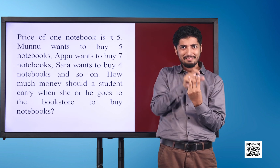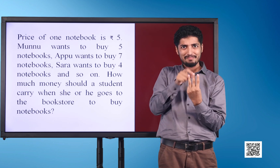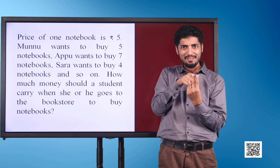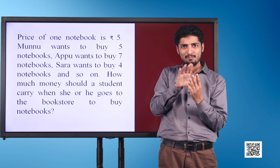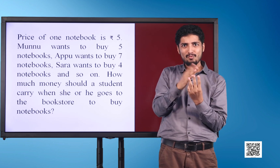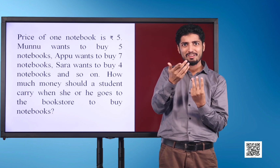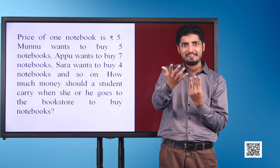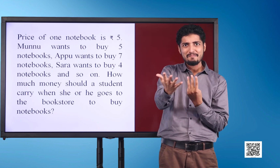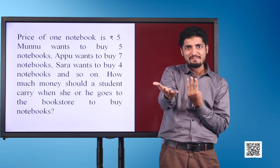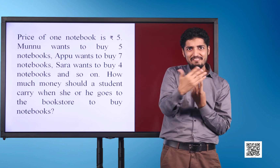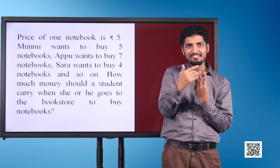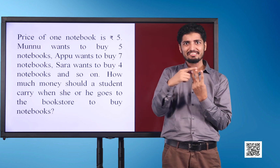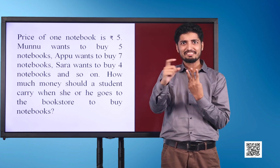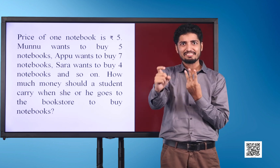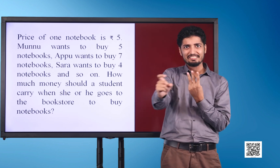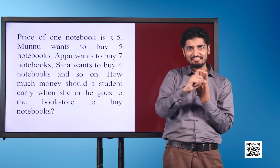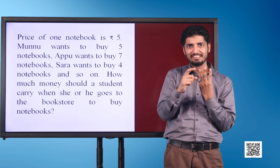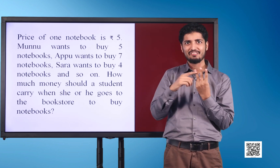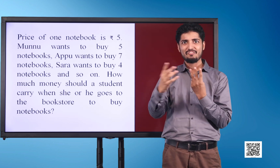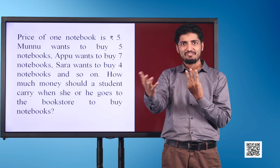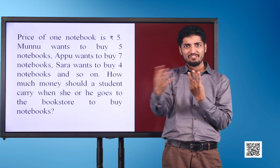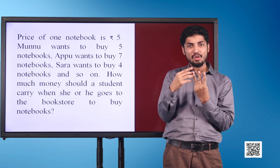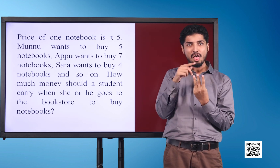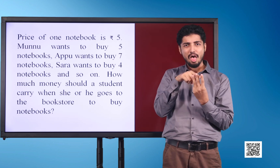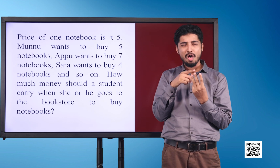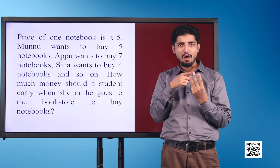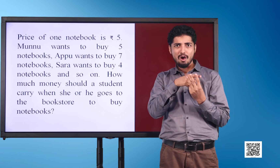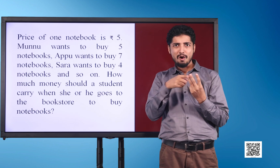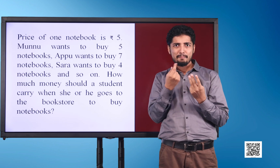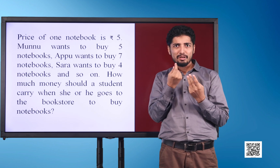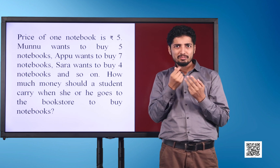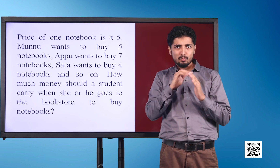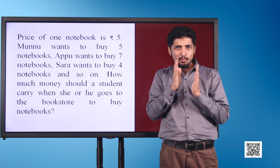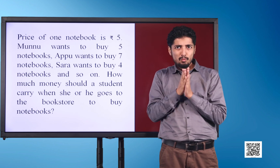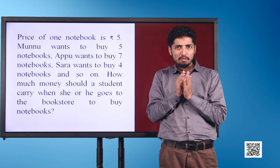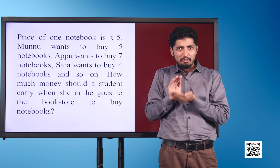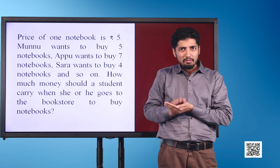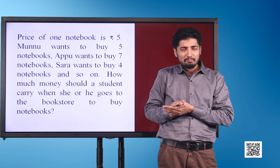How much money should a student carry when he or she goes to the bookstore to buy notebooks?